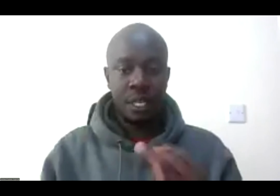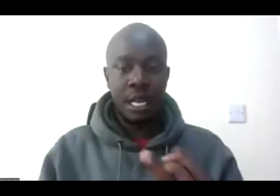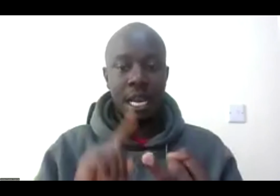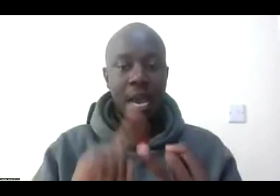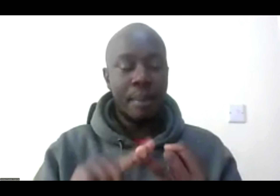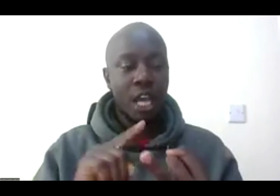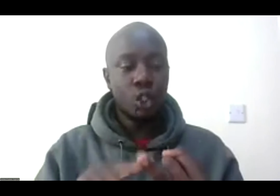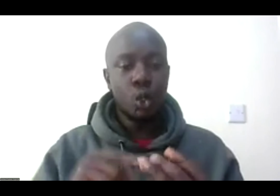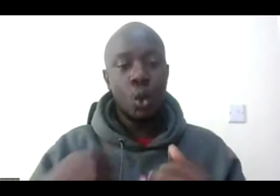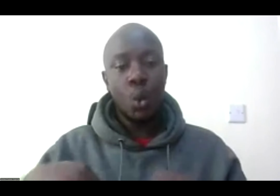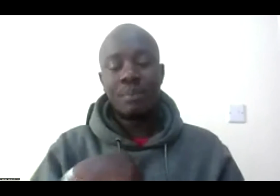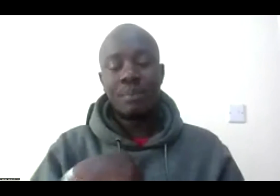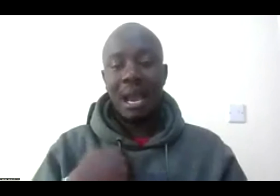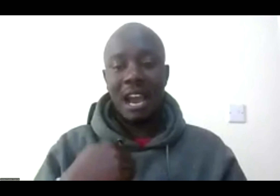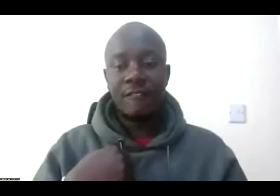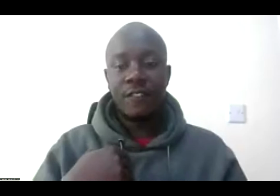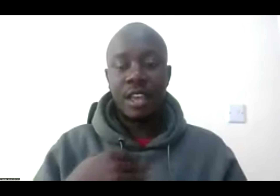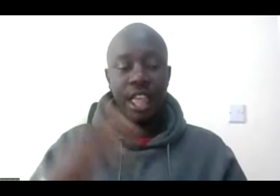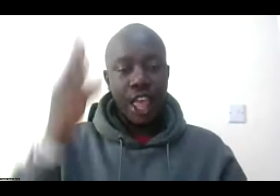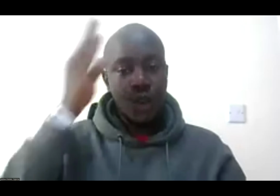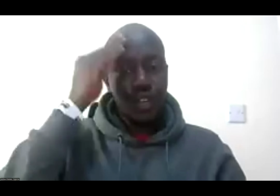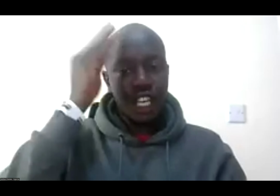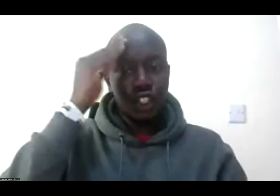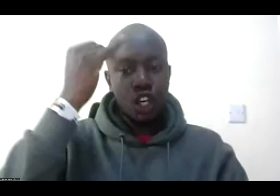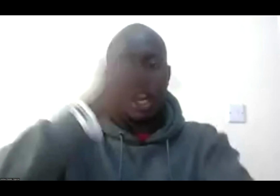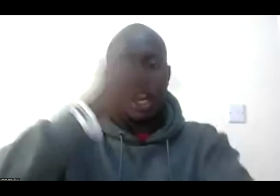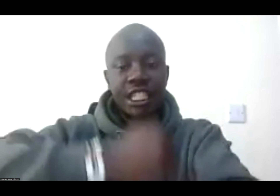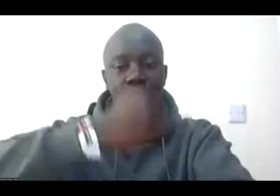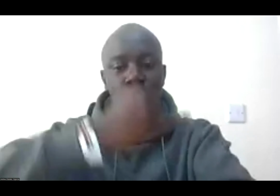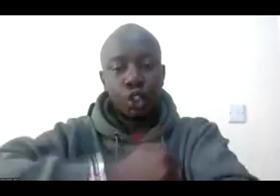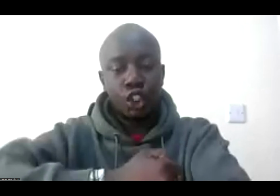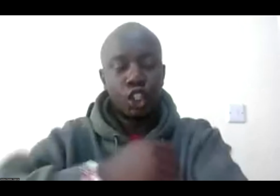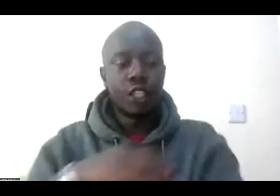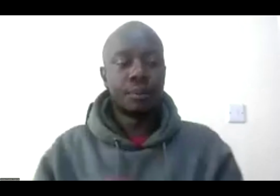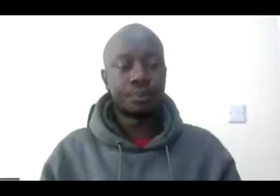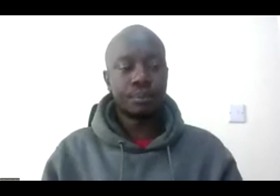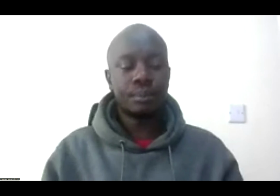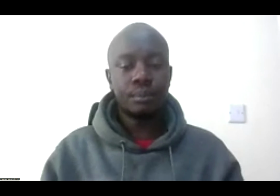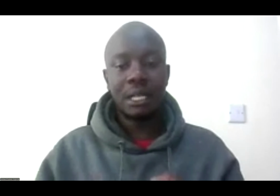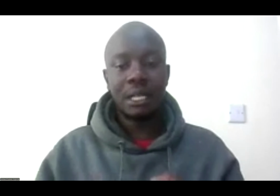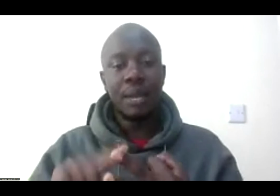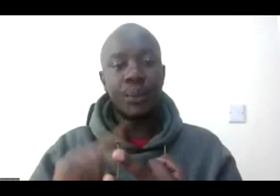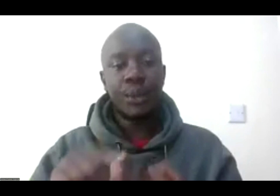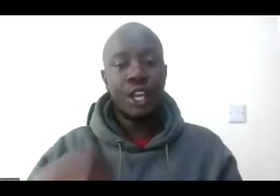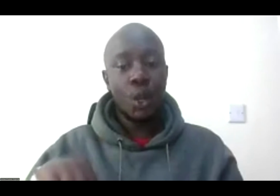And also we focus on the deaf and hard of hearing communities, education institutions,